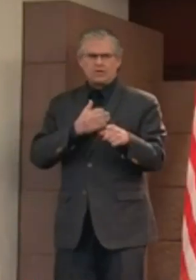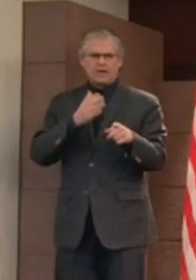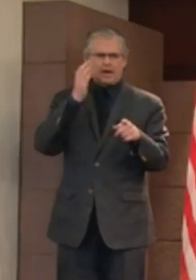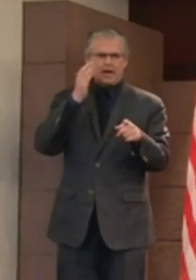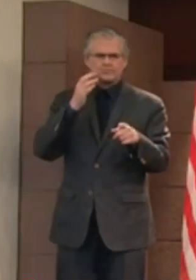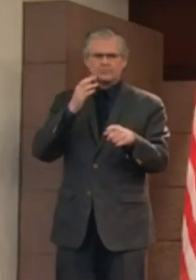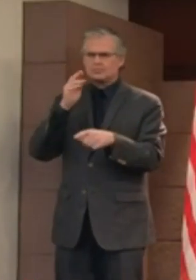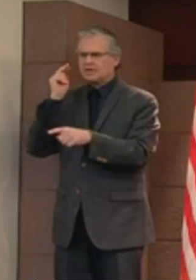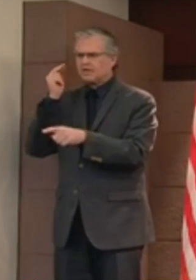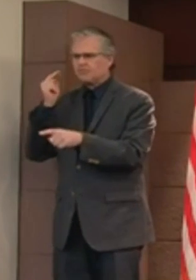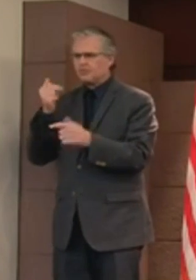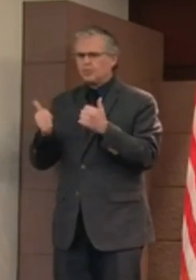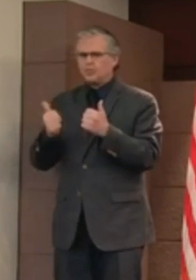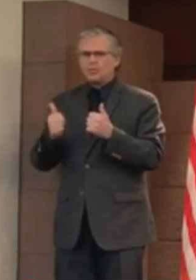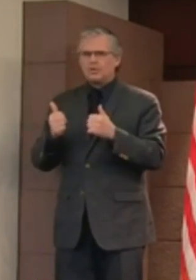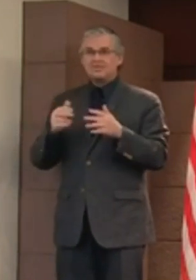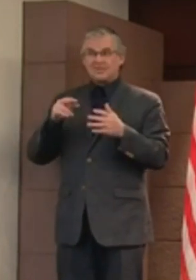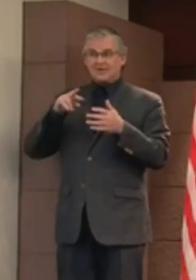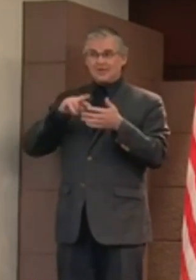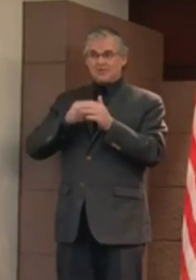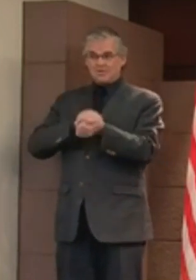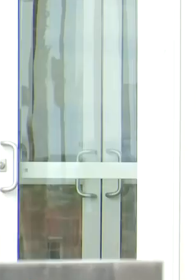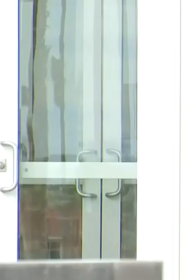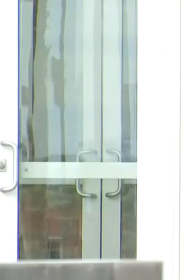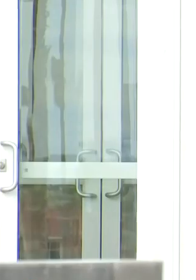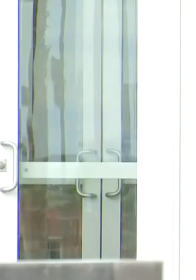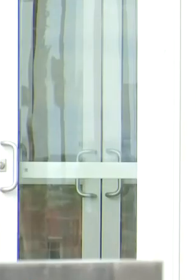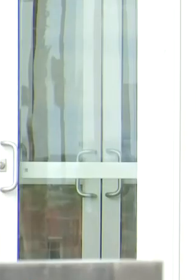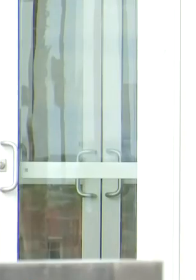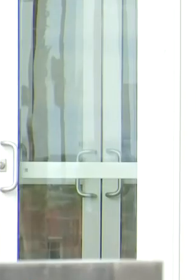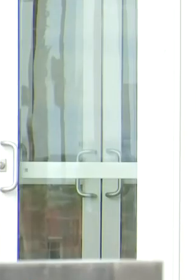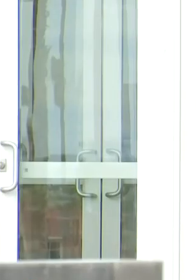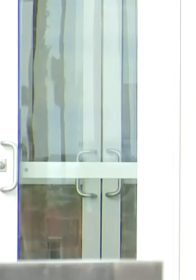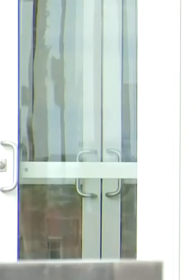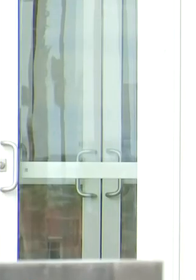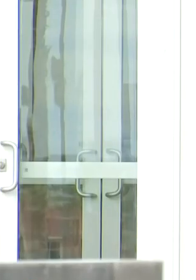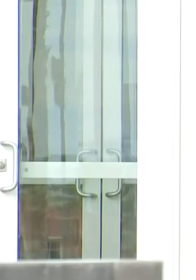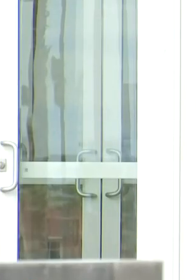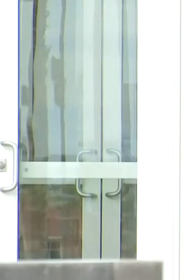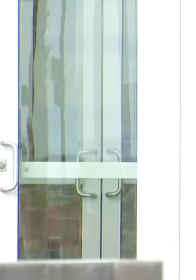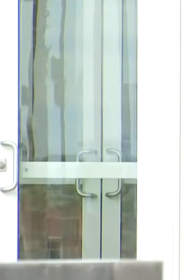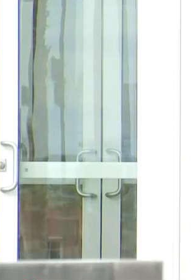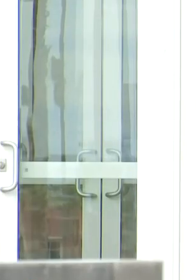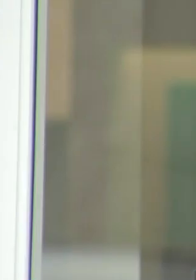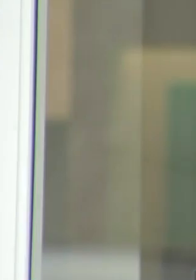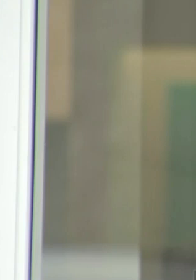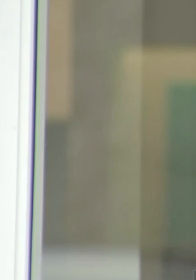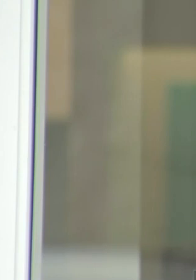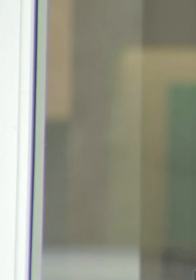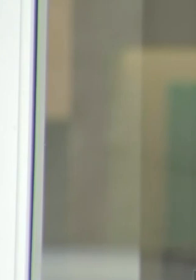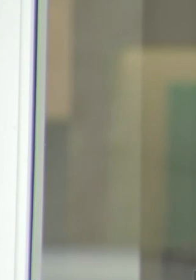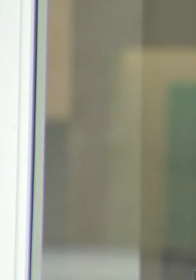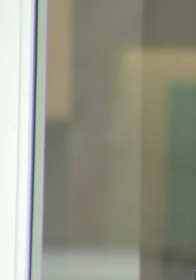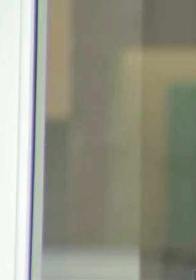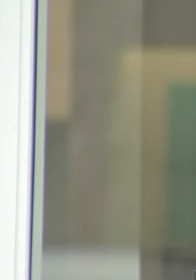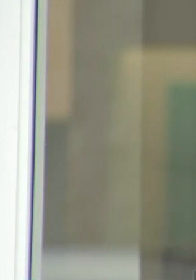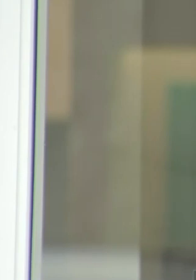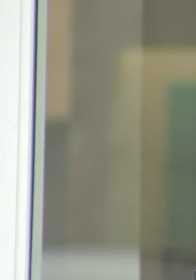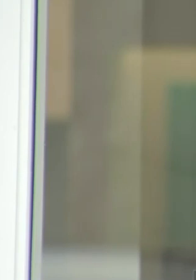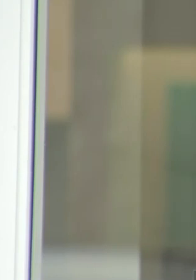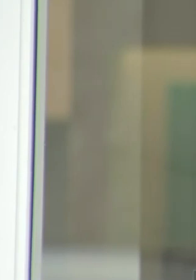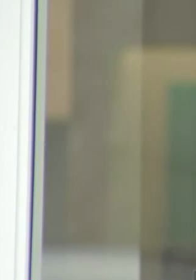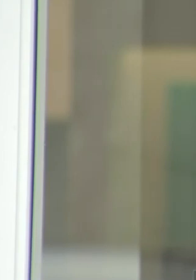that position. Don't put your family through that heartache. That's why the governor stresses closing now is the only way to spare